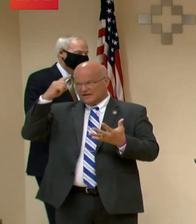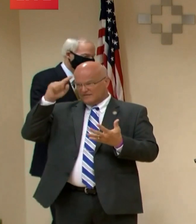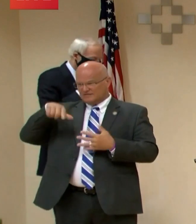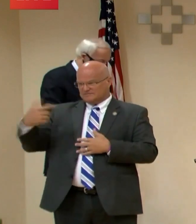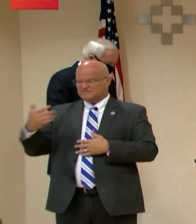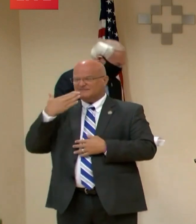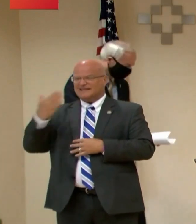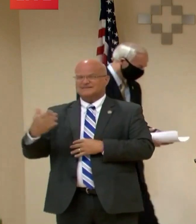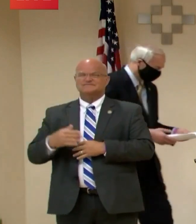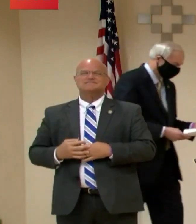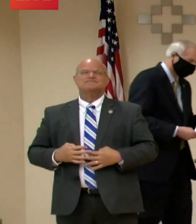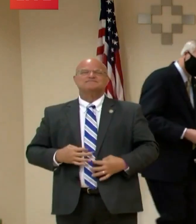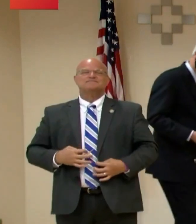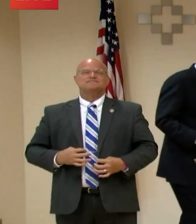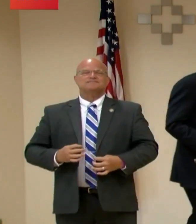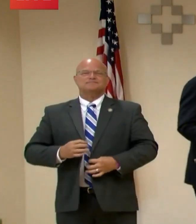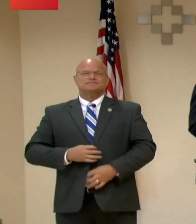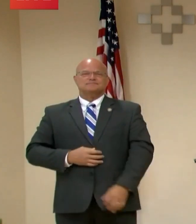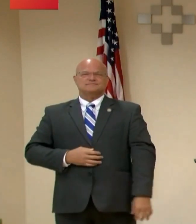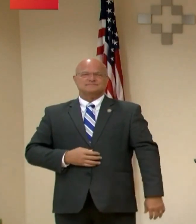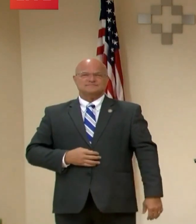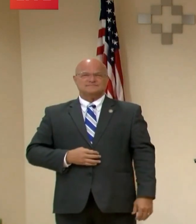back to you.